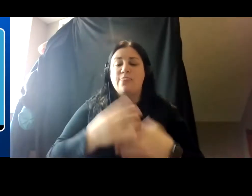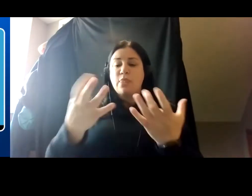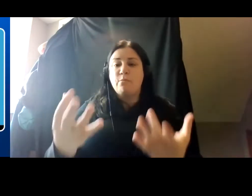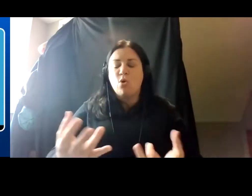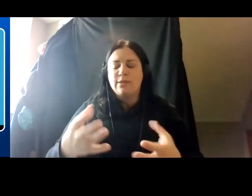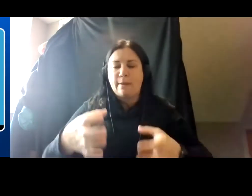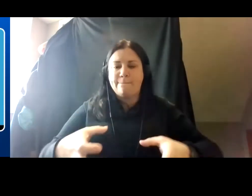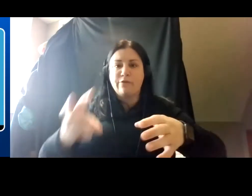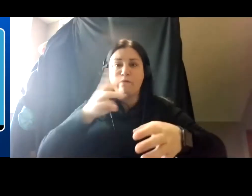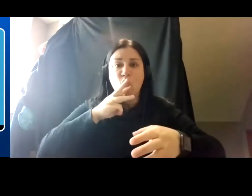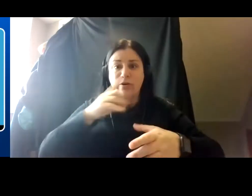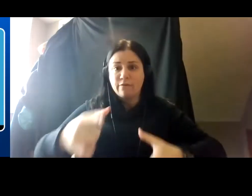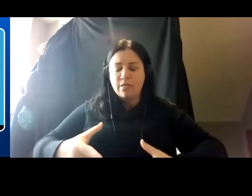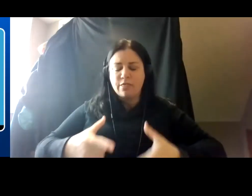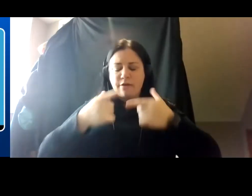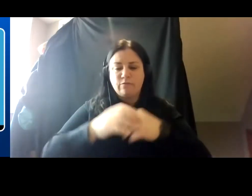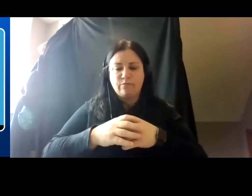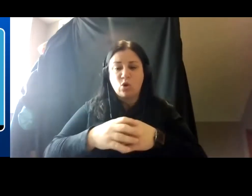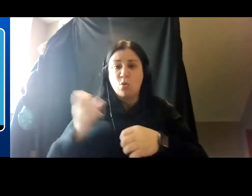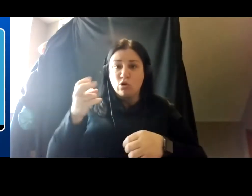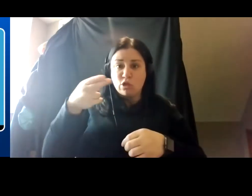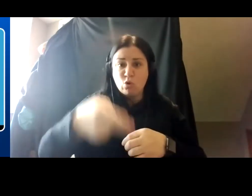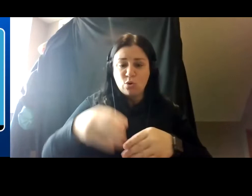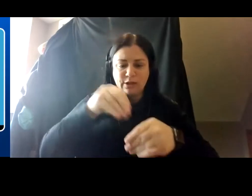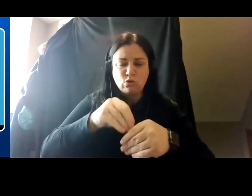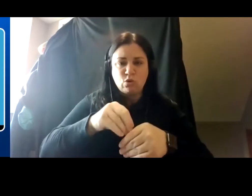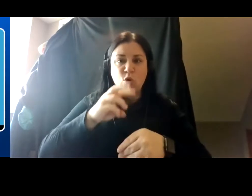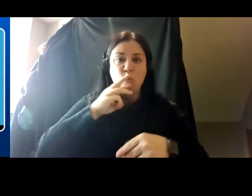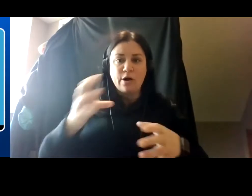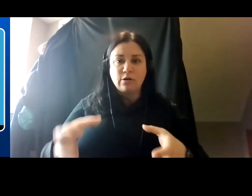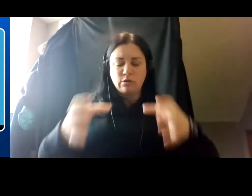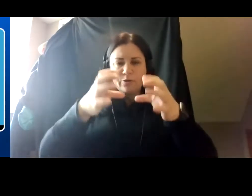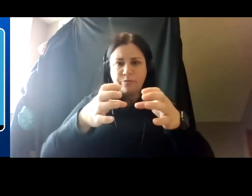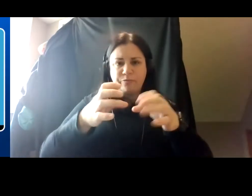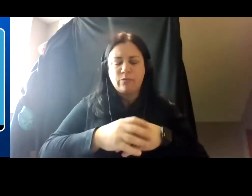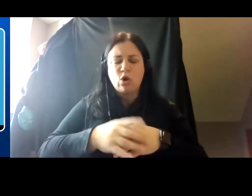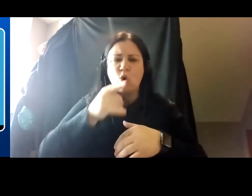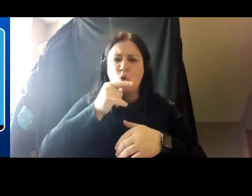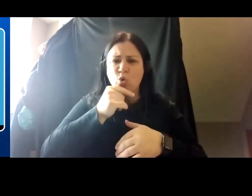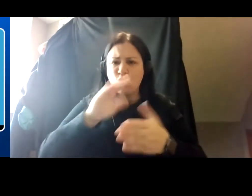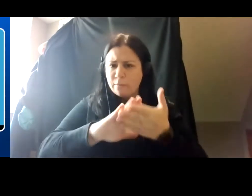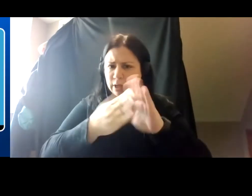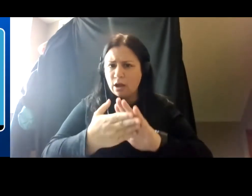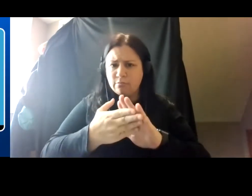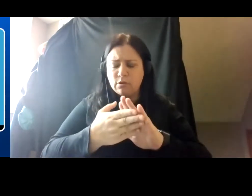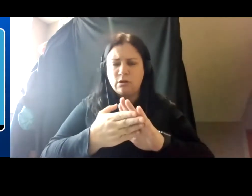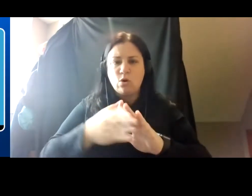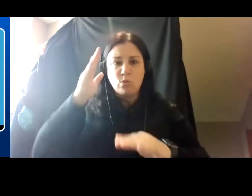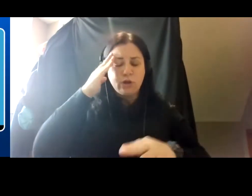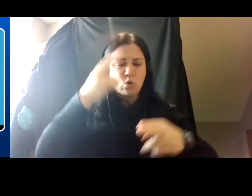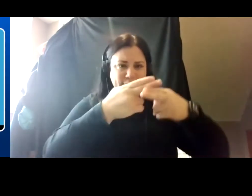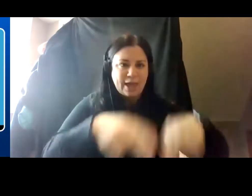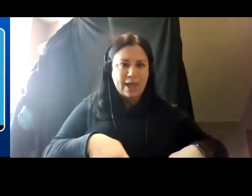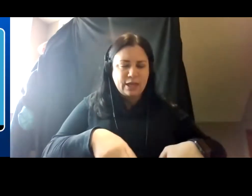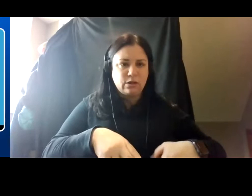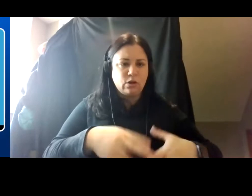life. When you're thrown into that boiling pot of water, when you're faced with adversity, who do you become? Okay, so we all know the egg. So